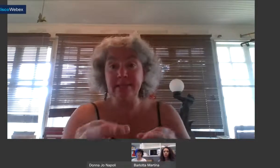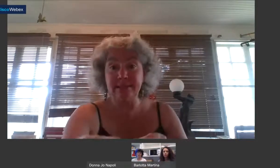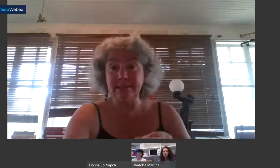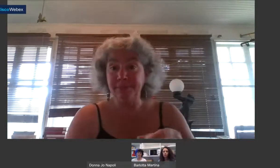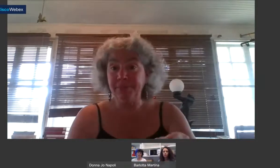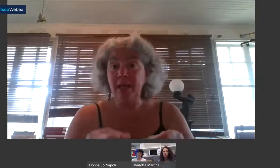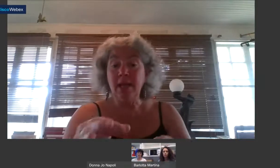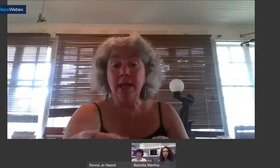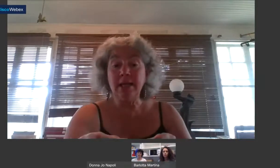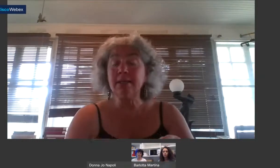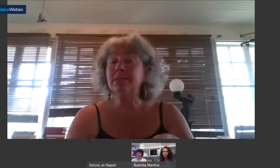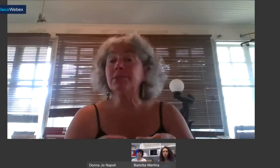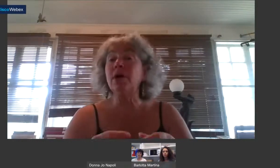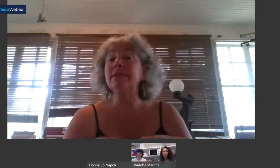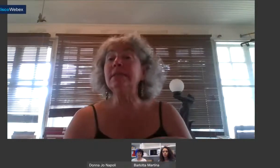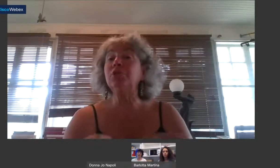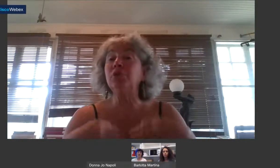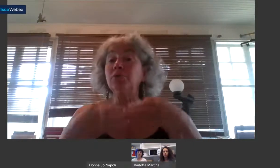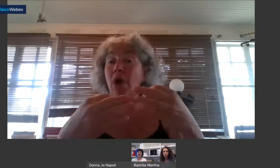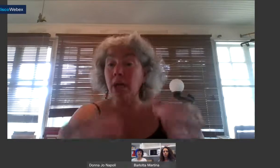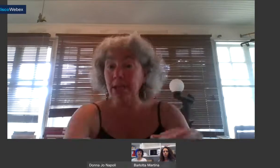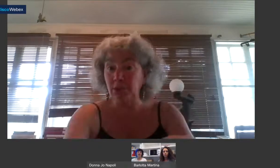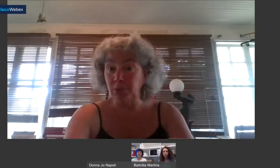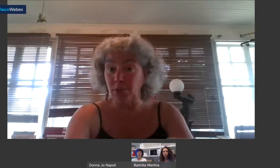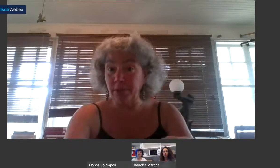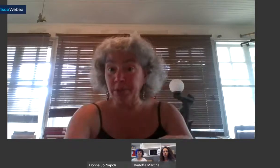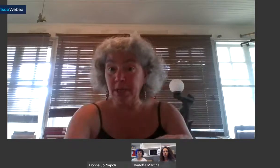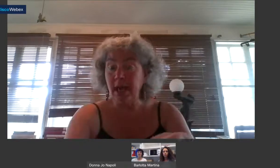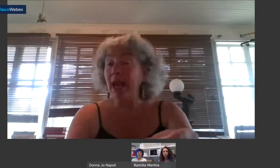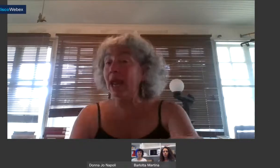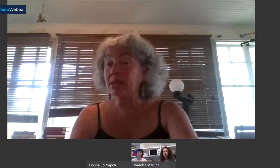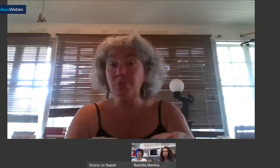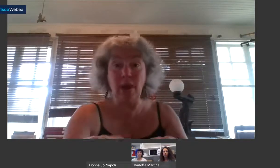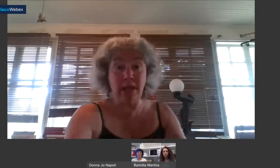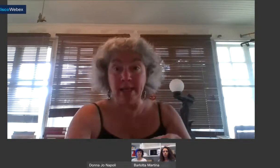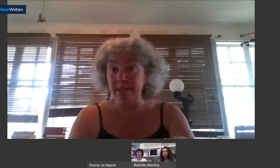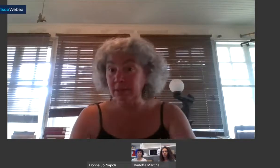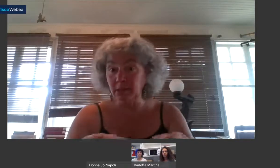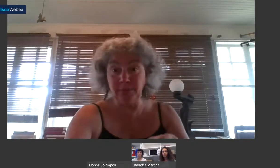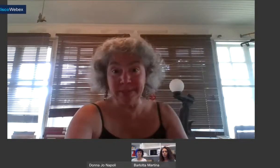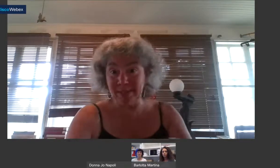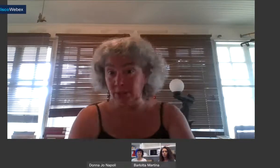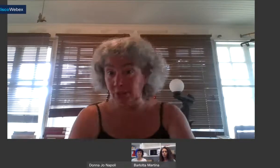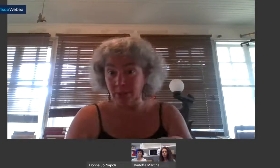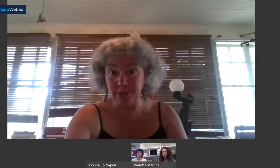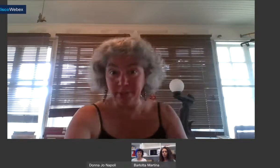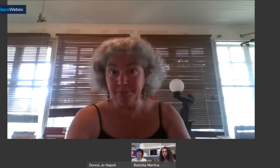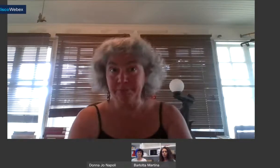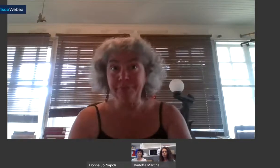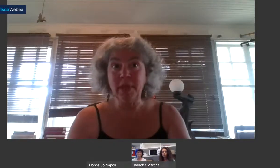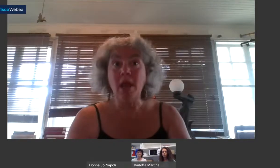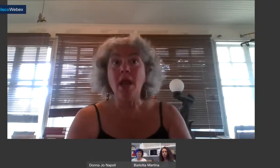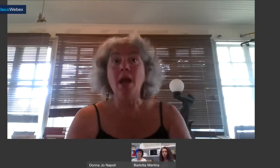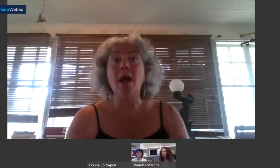This starts into a rocking tort as well as a twisting tort.